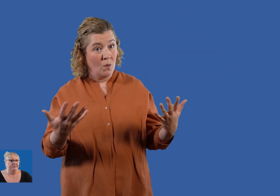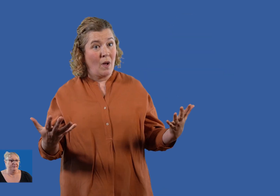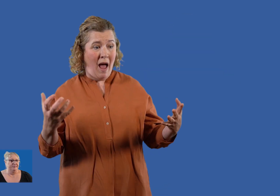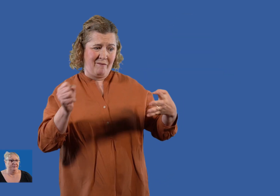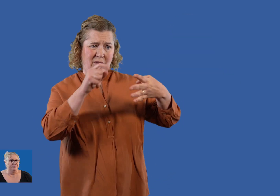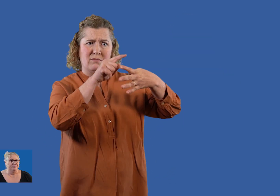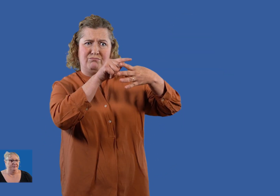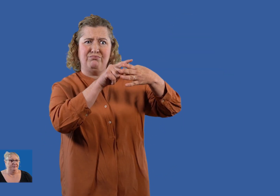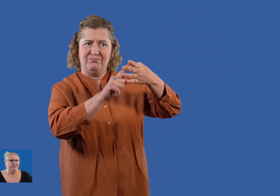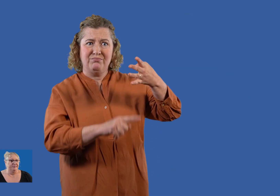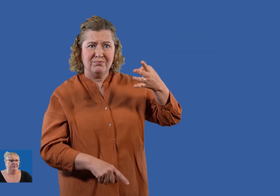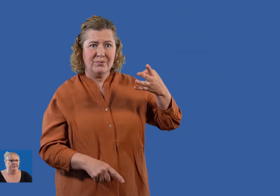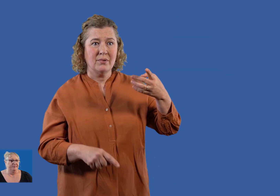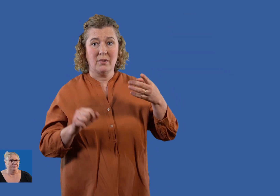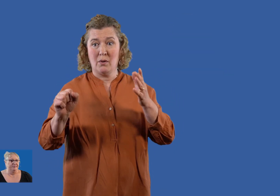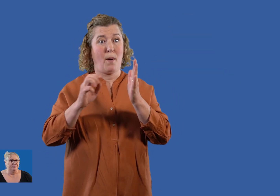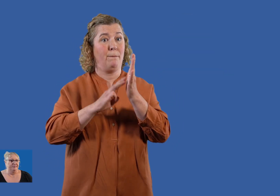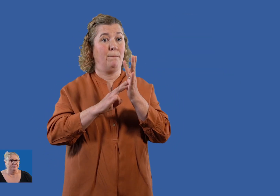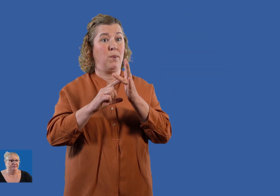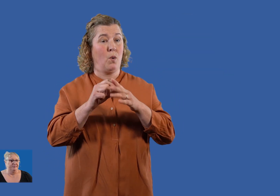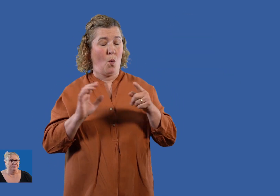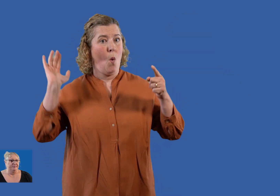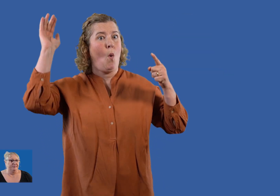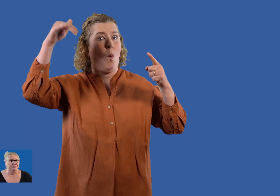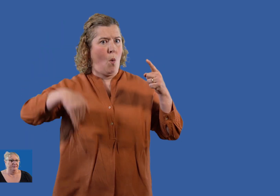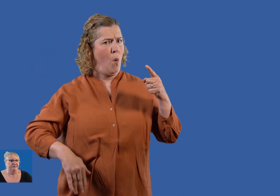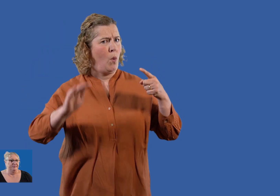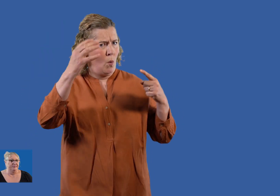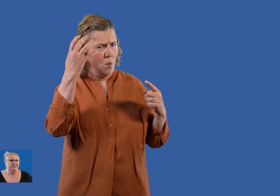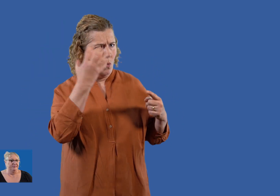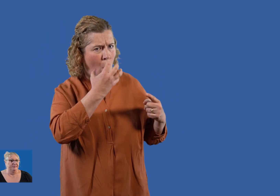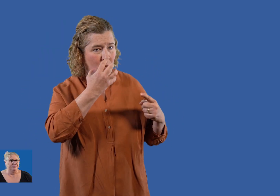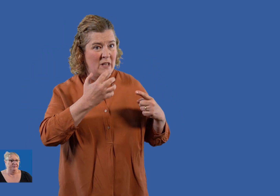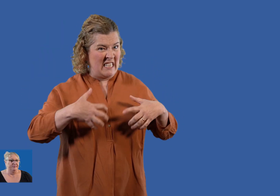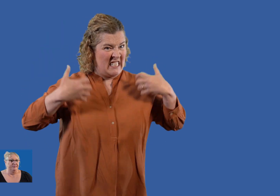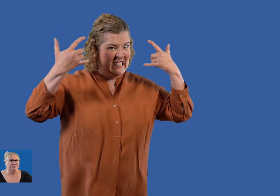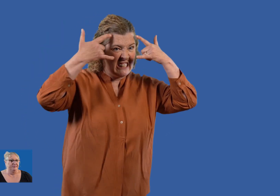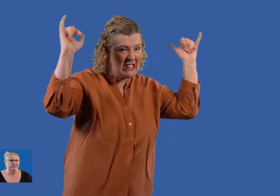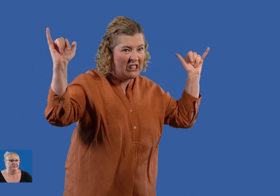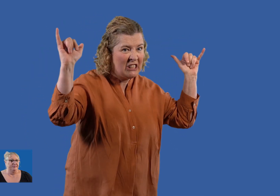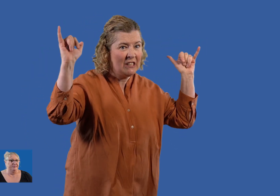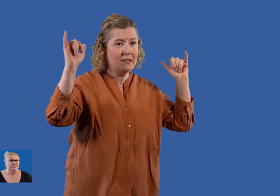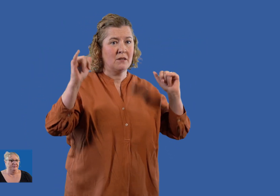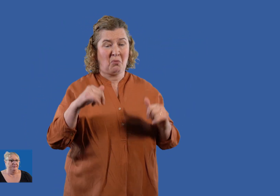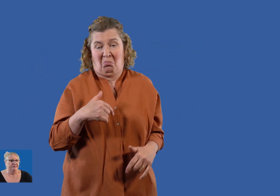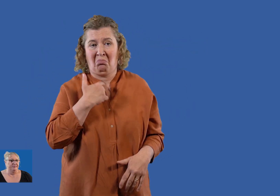Well, there's quite a list. Frequent mood swings with angry outbursts, poor impulse